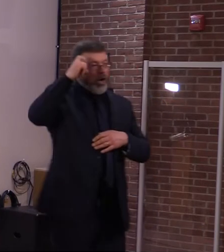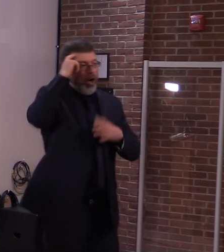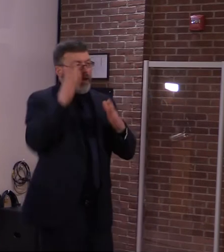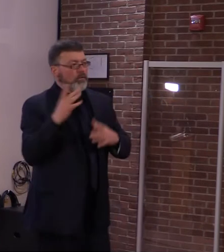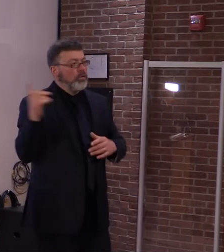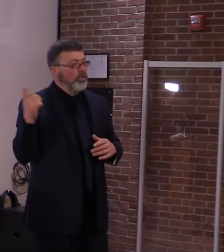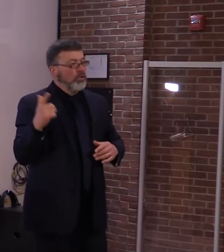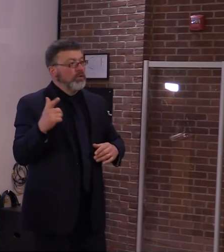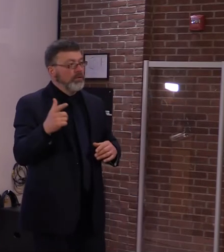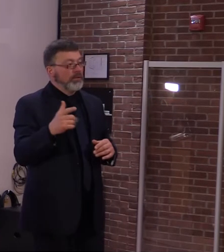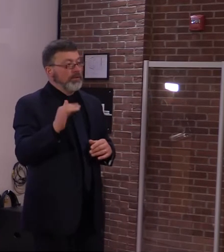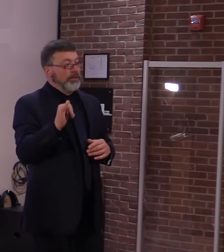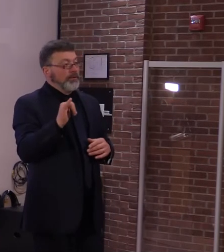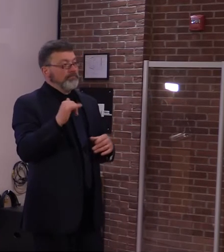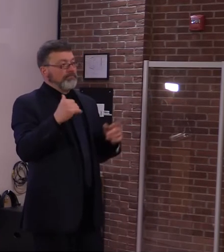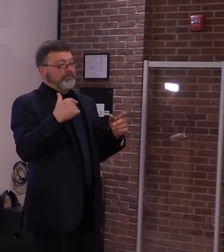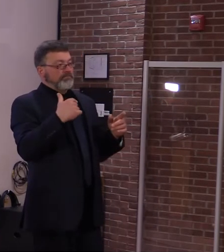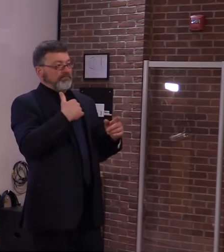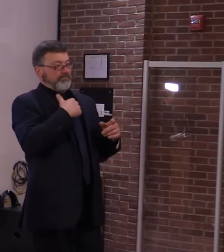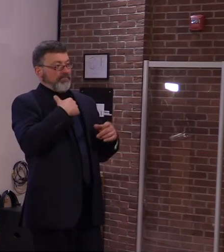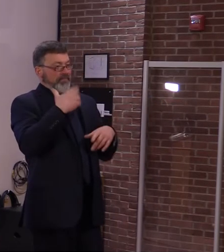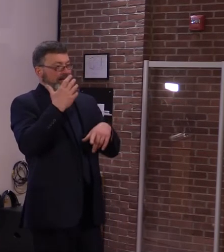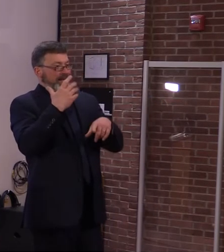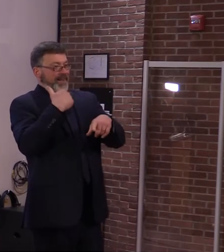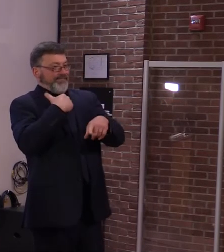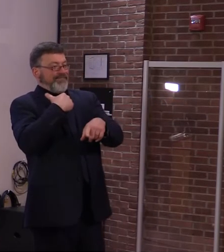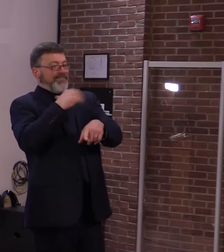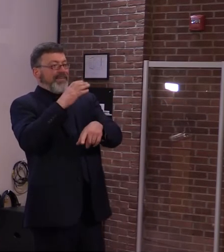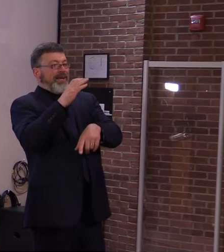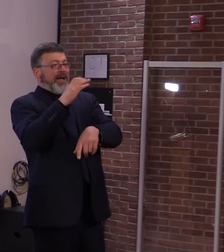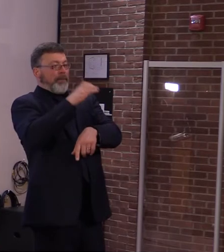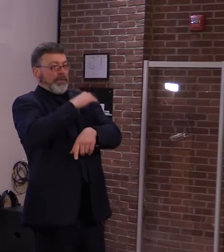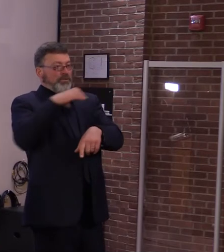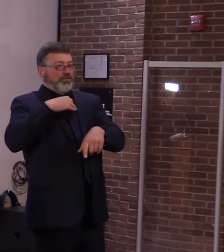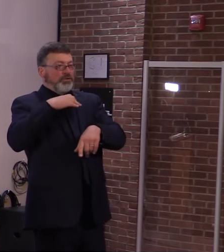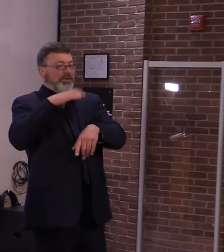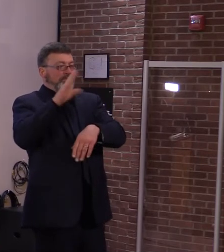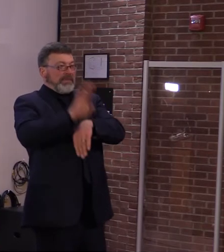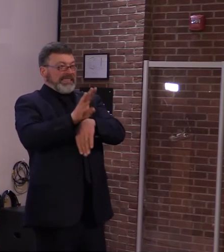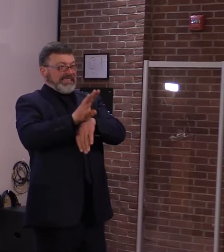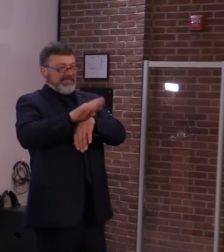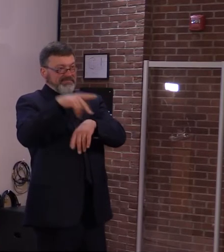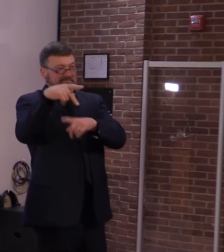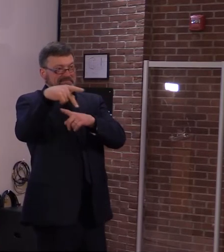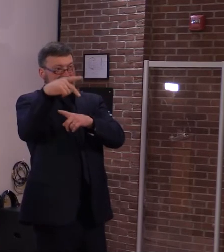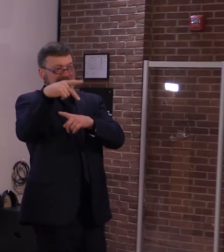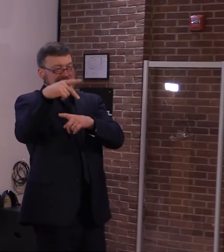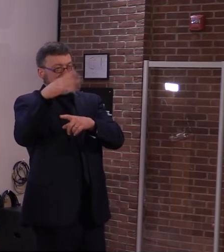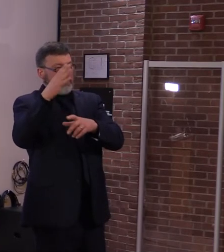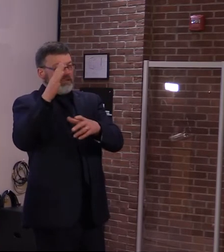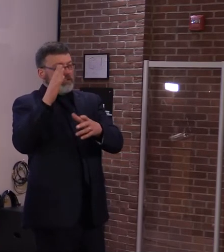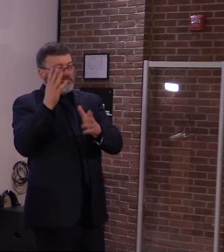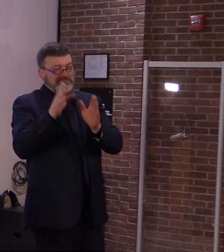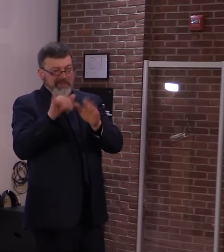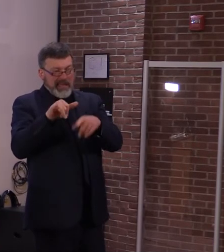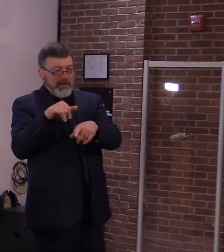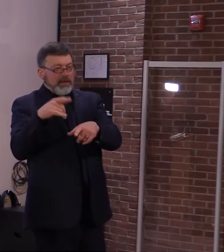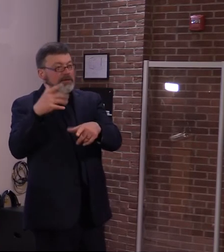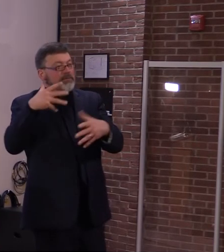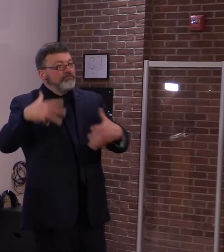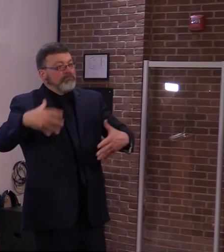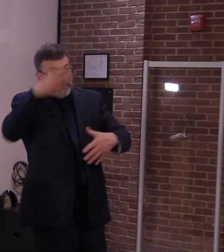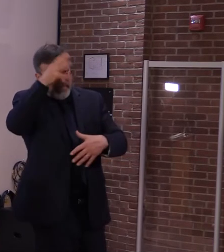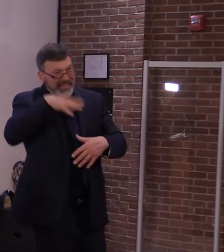describe what happened and the effect of that on Vermont. Commissioner Pichek? All right, great. Yeah, thank